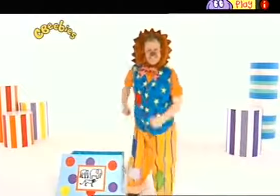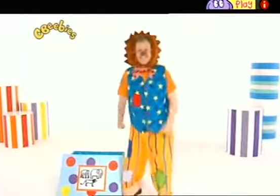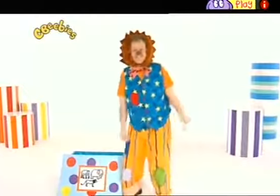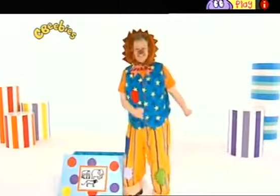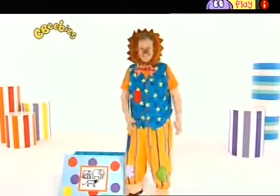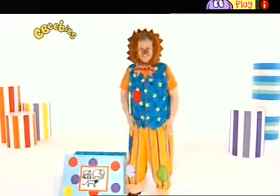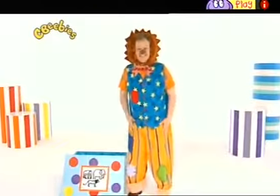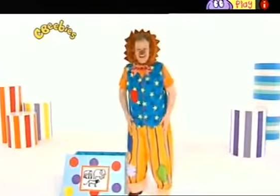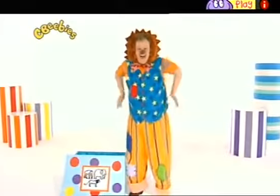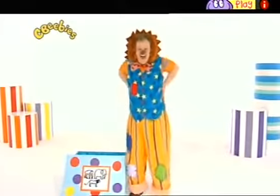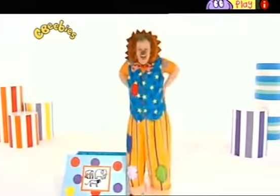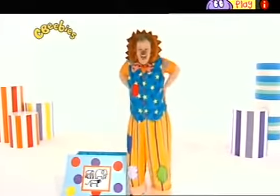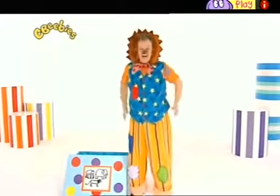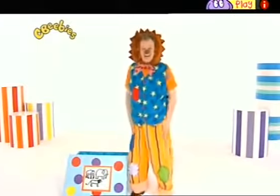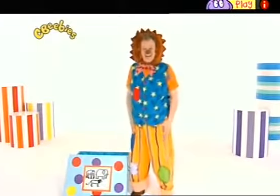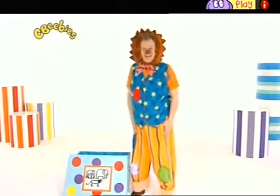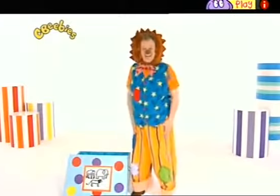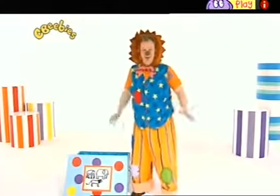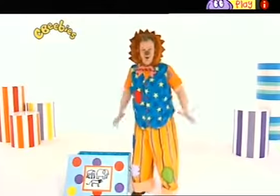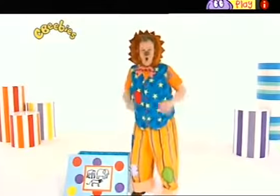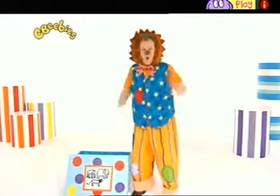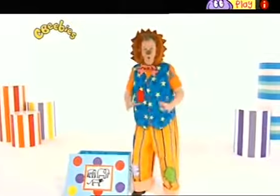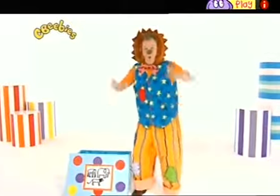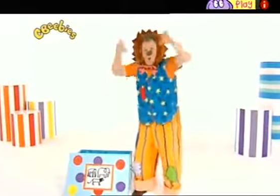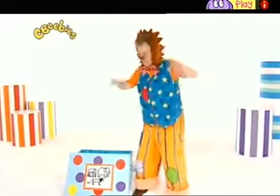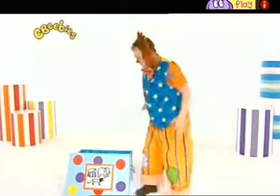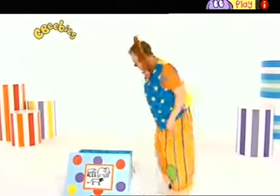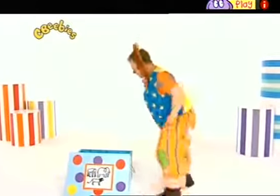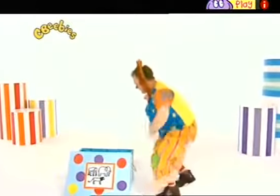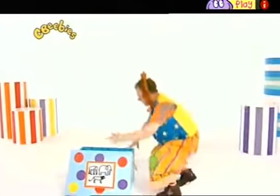That was fun. Look in the box again.